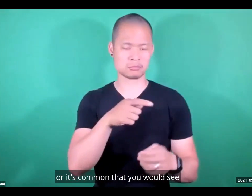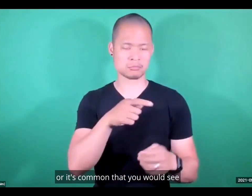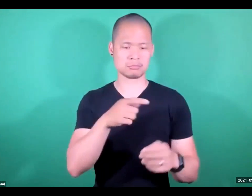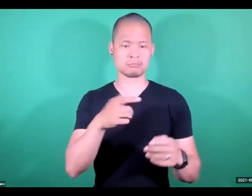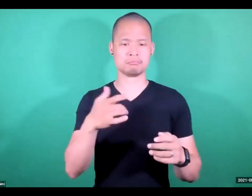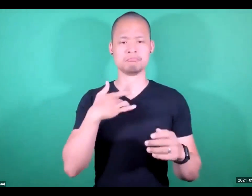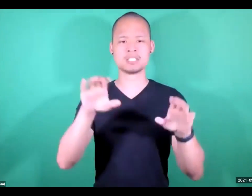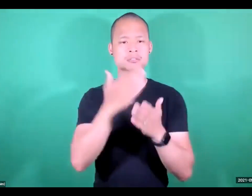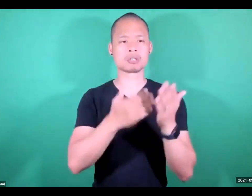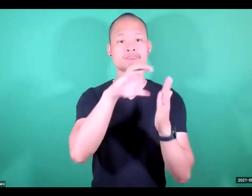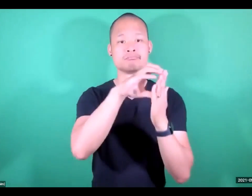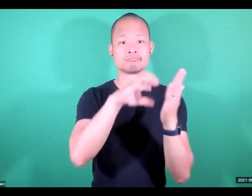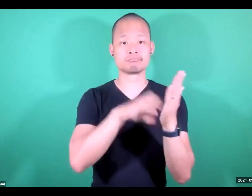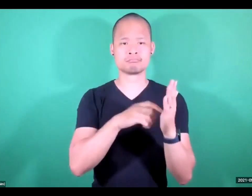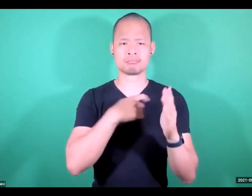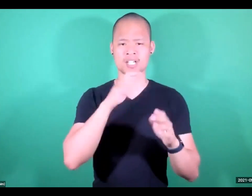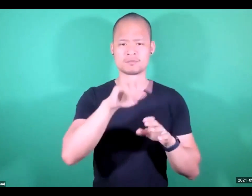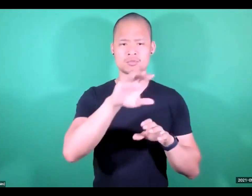see